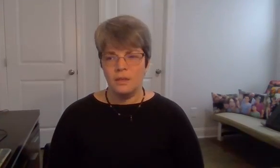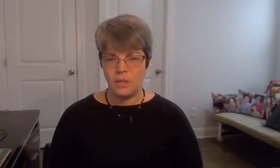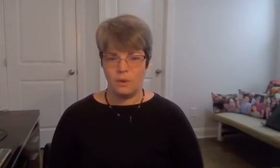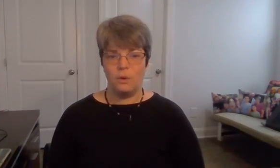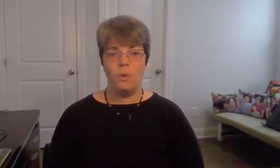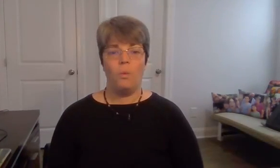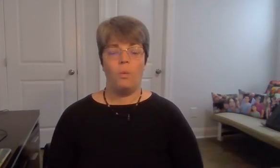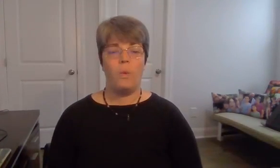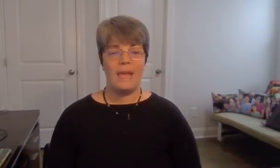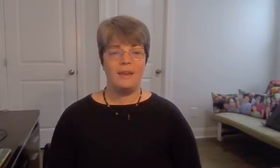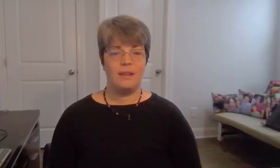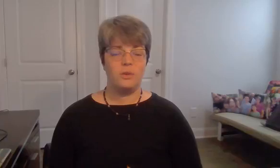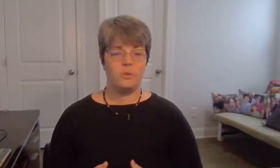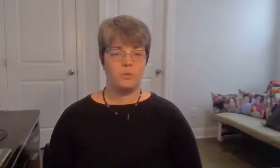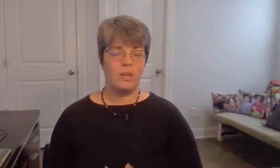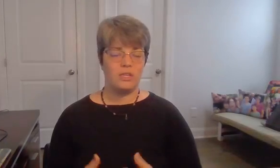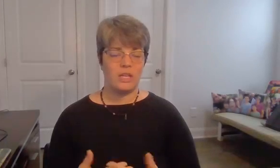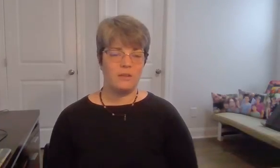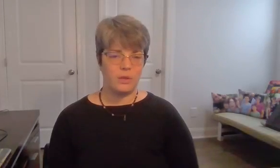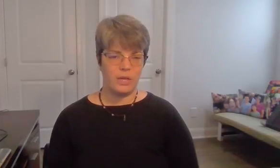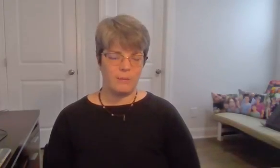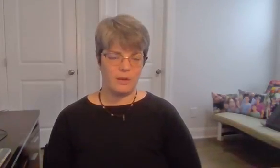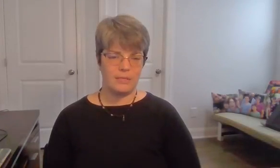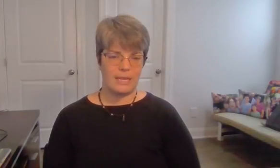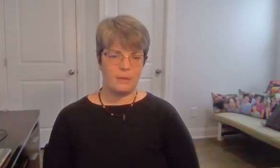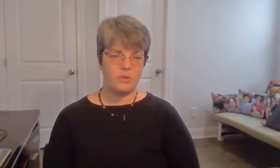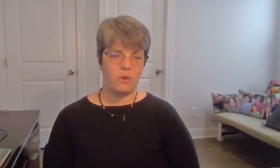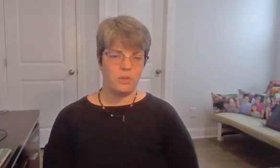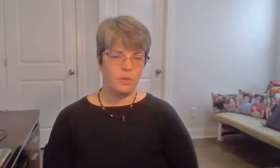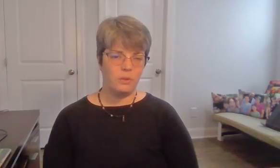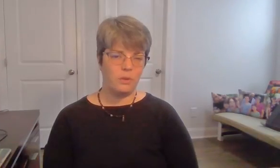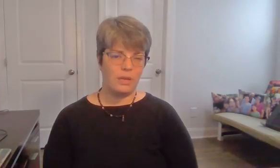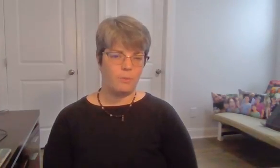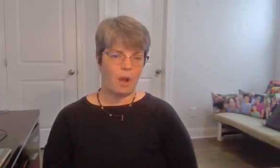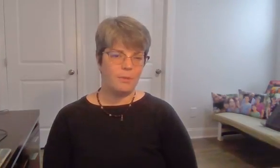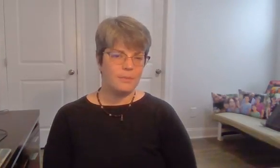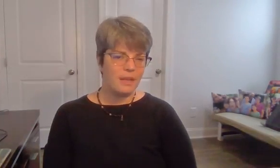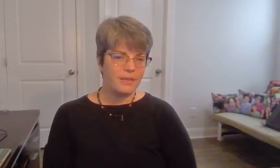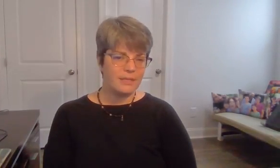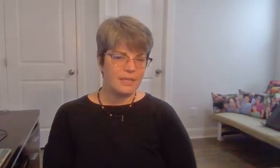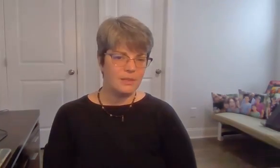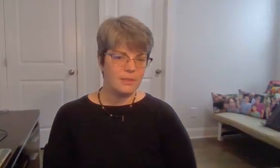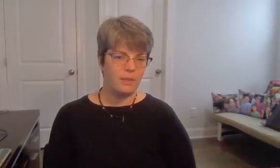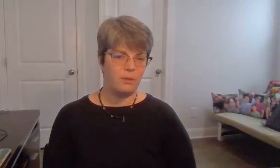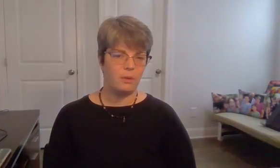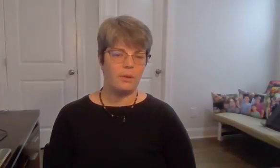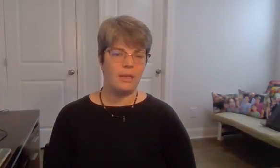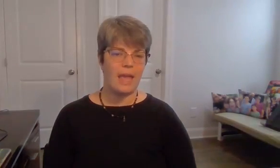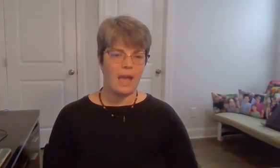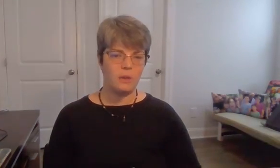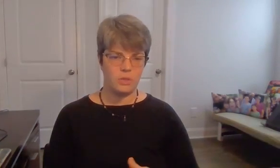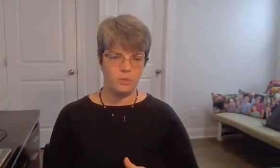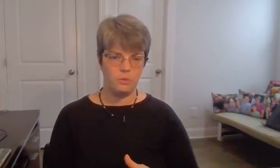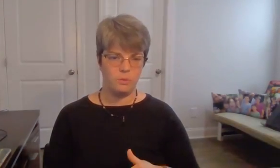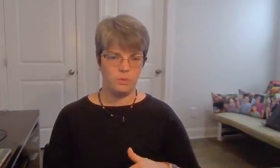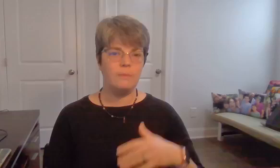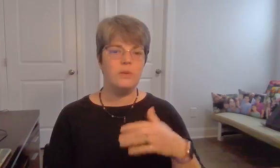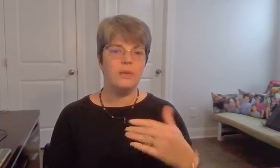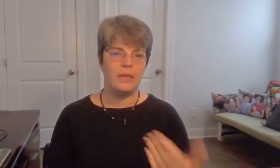So when a child is learning American Sign Language, they're also learning problem-solving skills. They're learning how to communicate